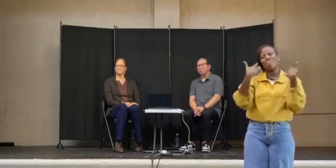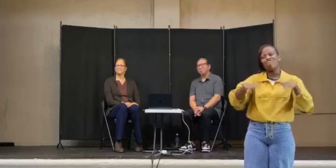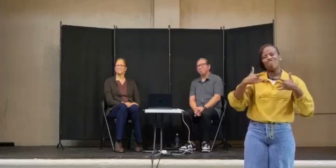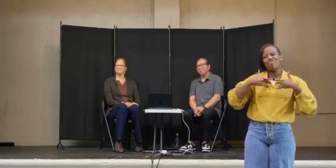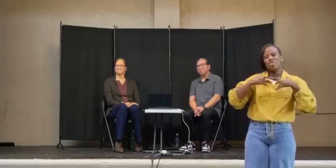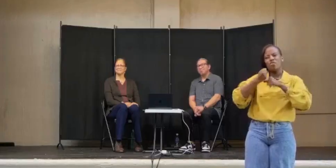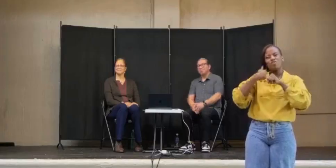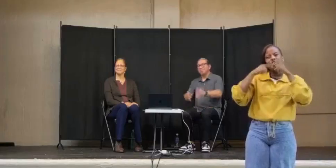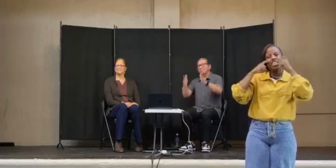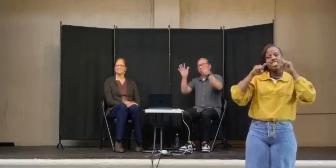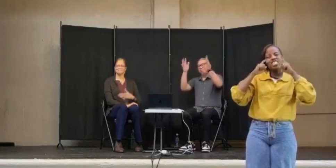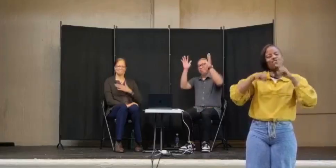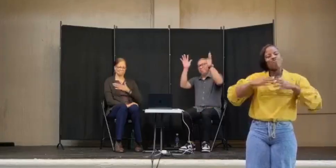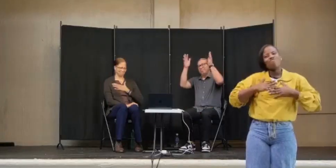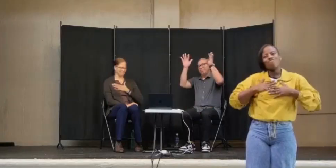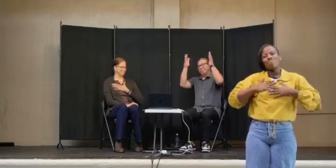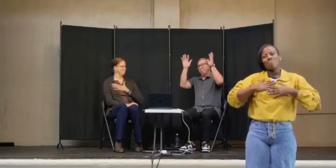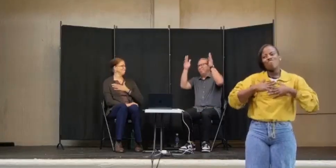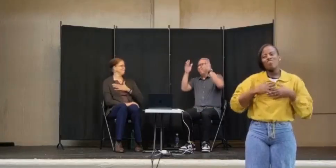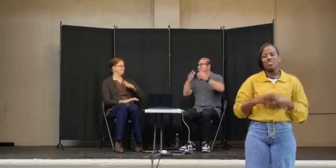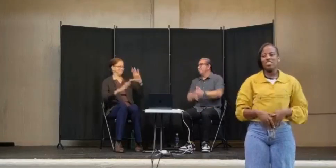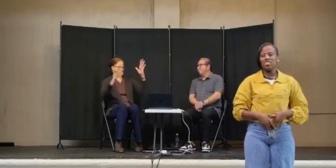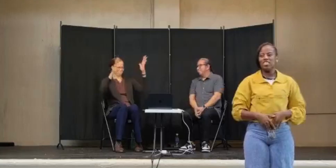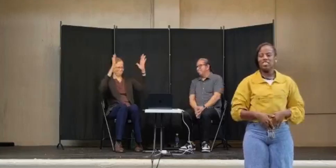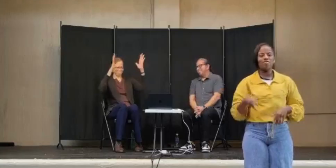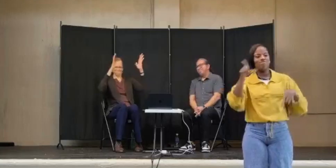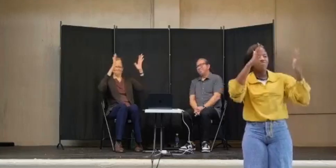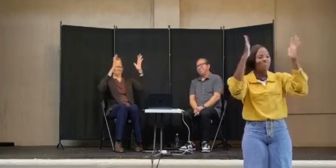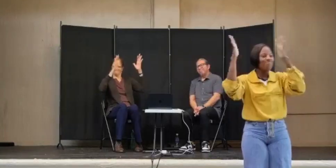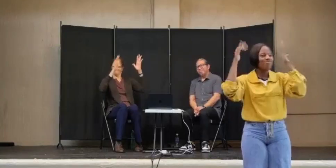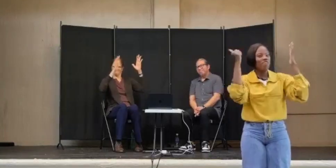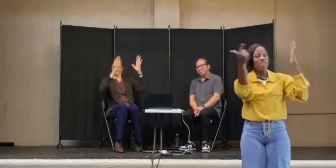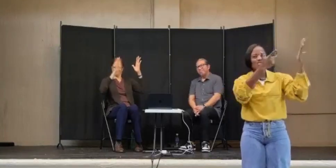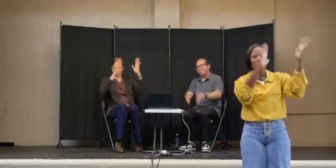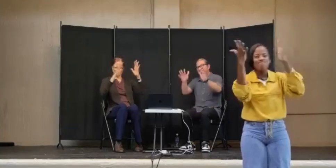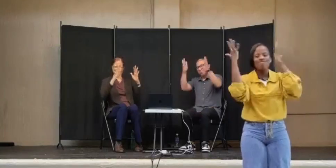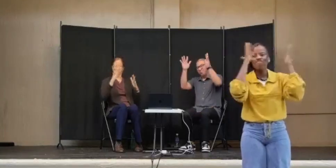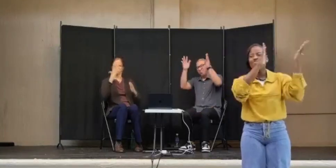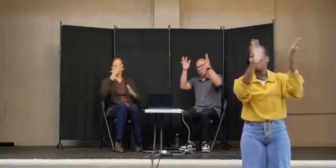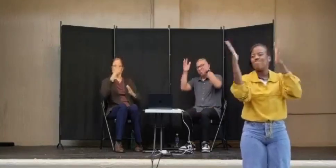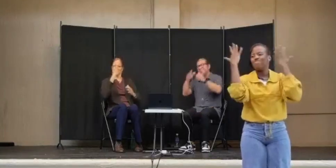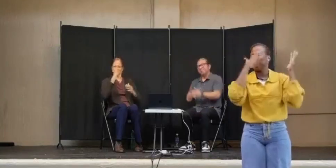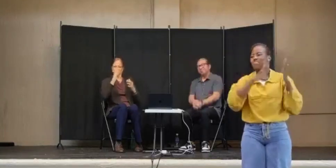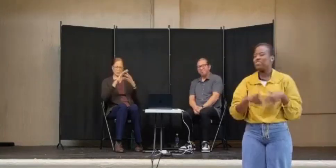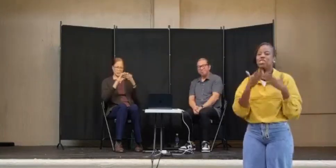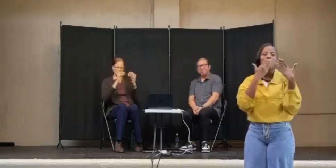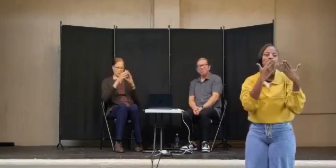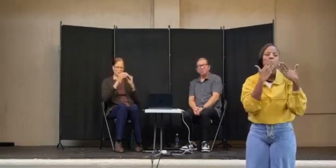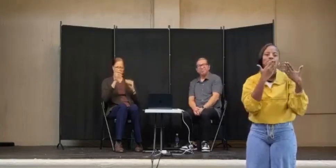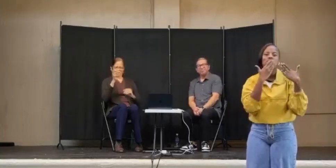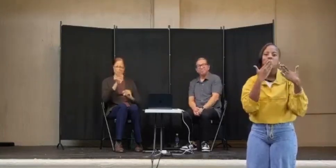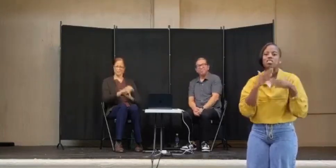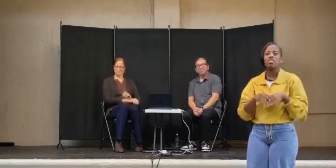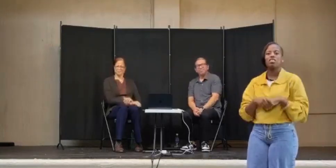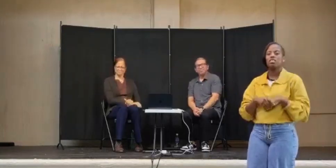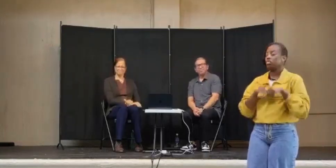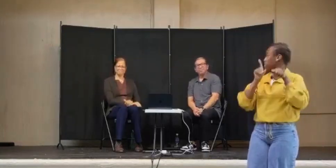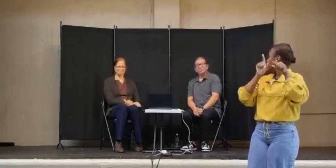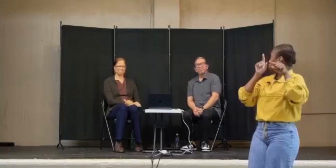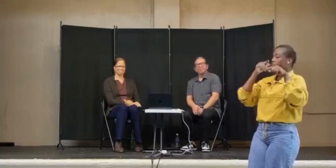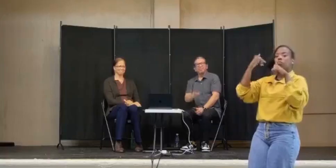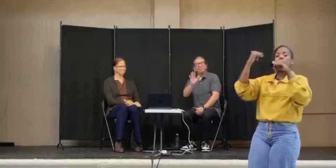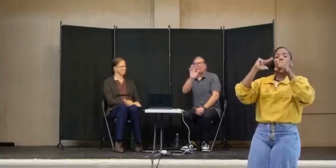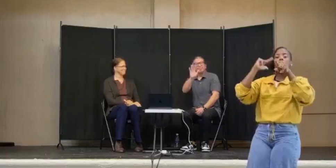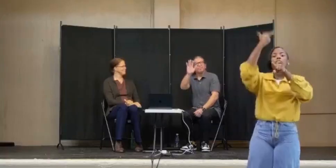happy for me, and, you know, it's very emotional for me, but yeah. And everyone's applauding in the room. Thank